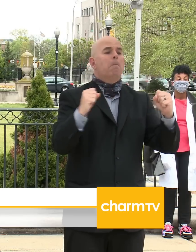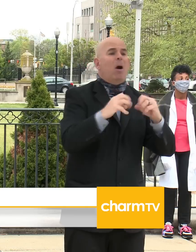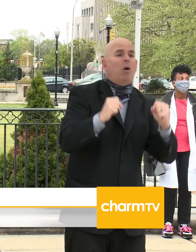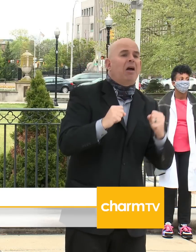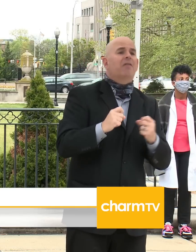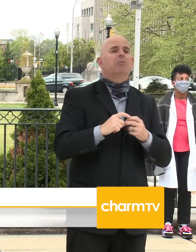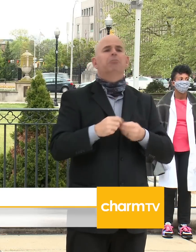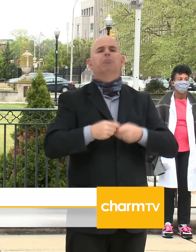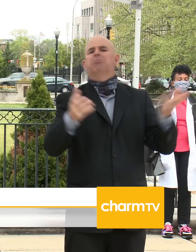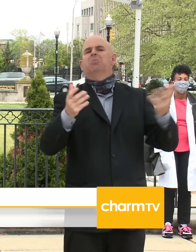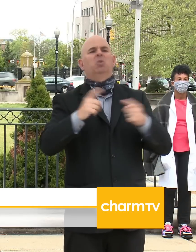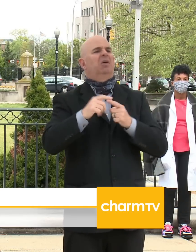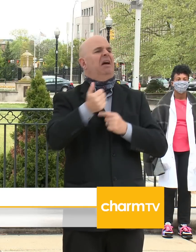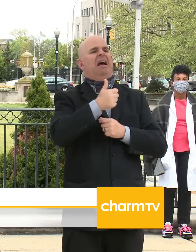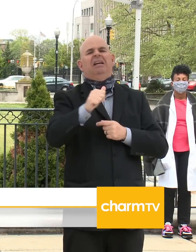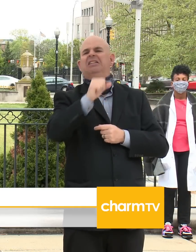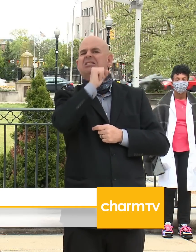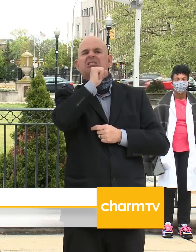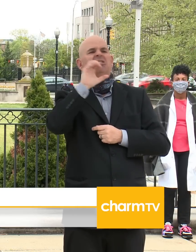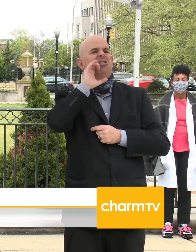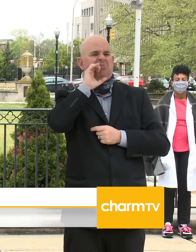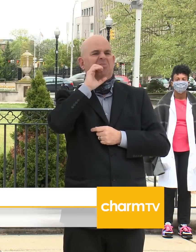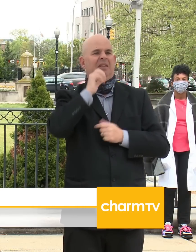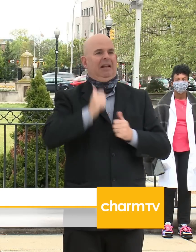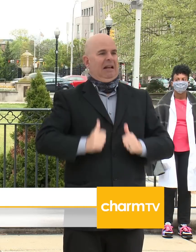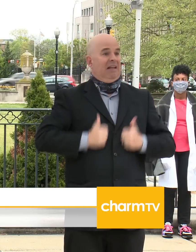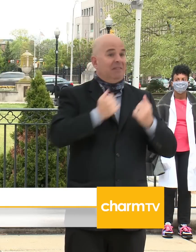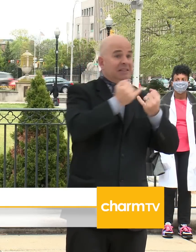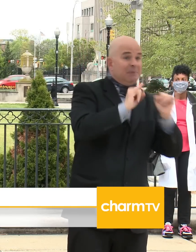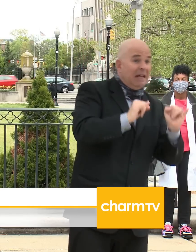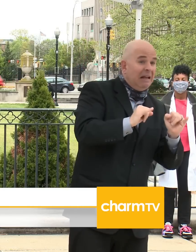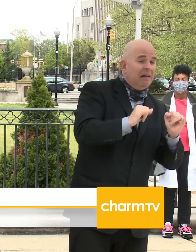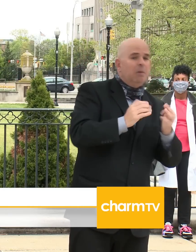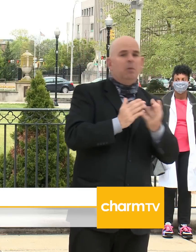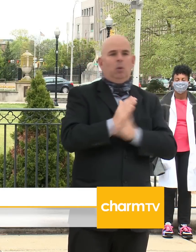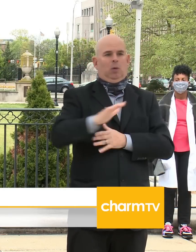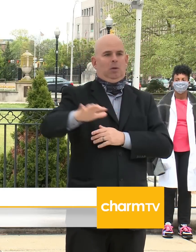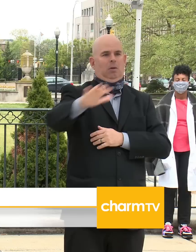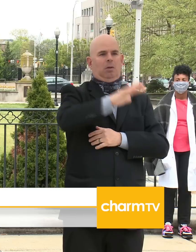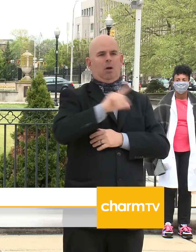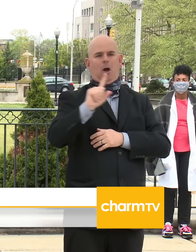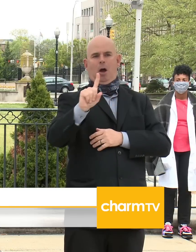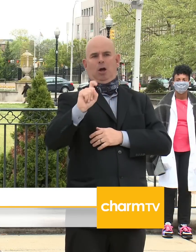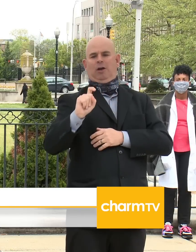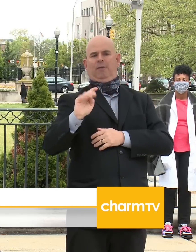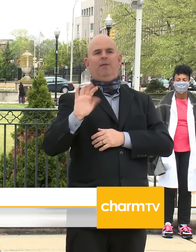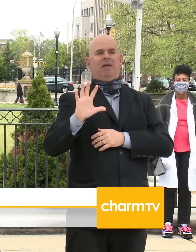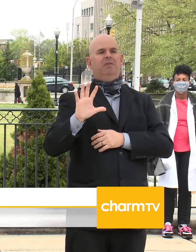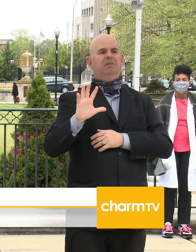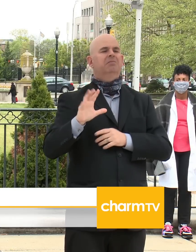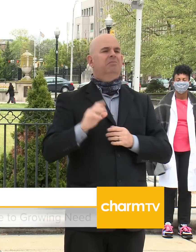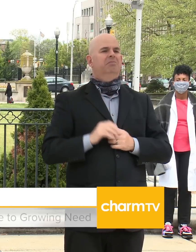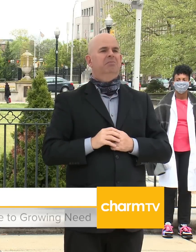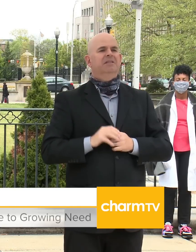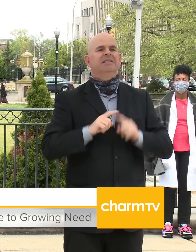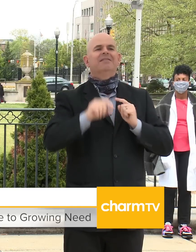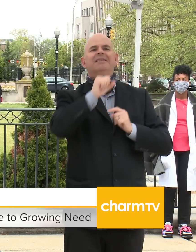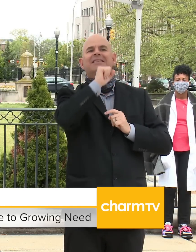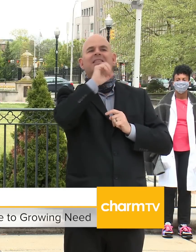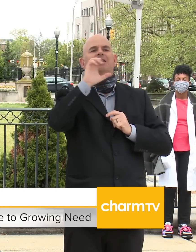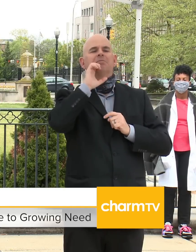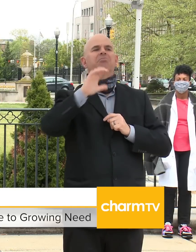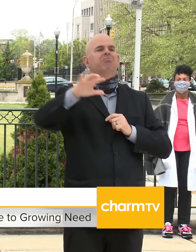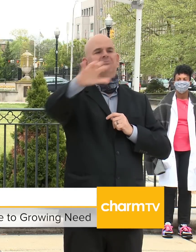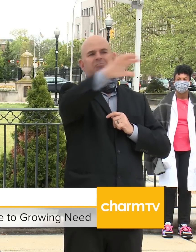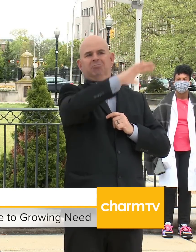living independently and across our 145 senior living facilities and residential housing, referred to us by